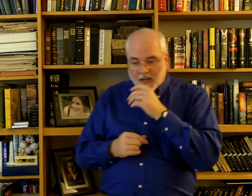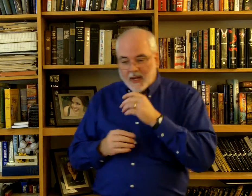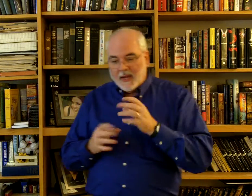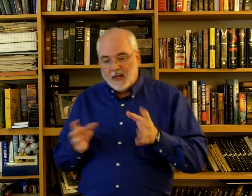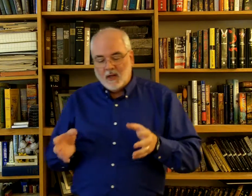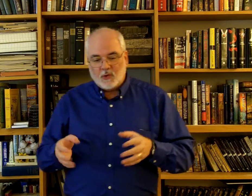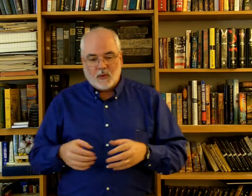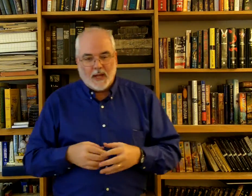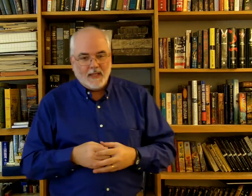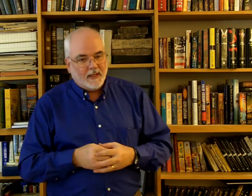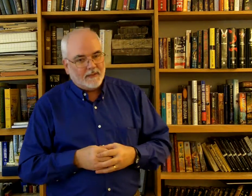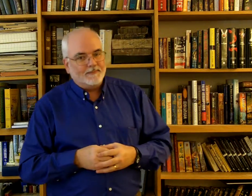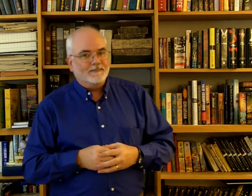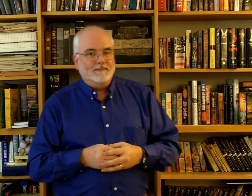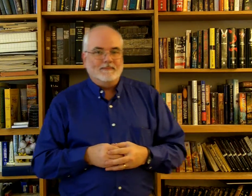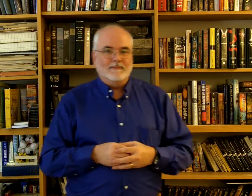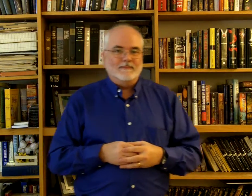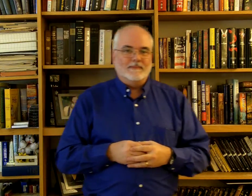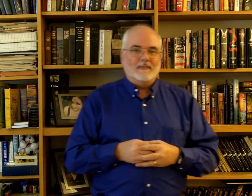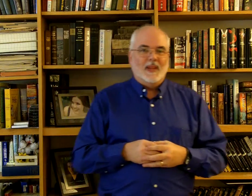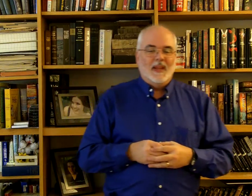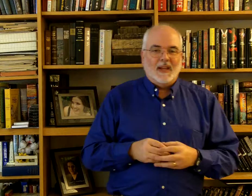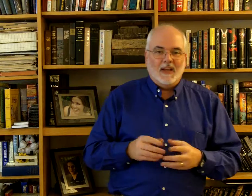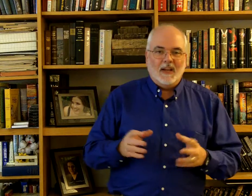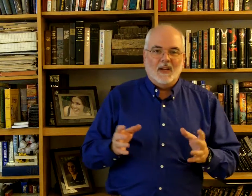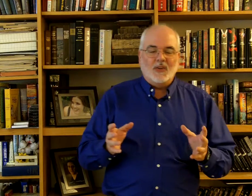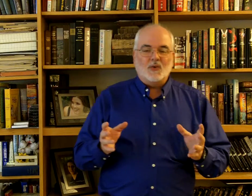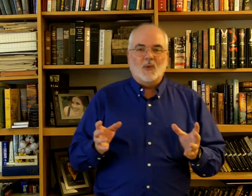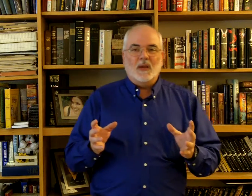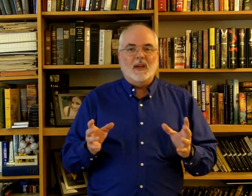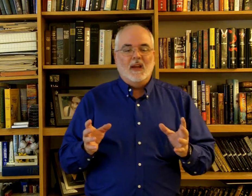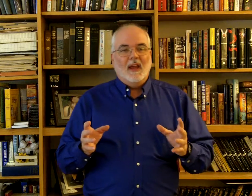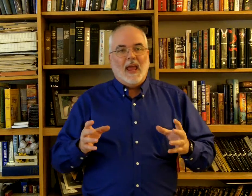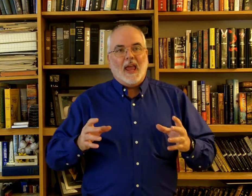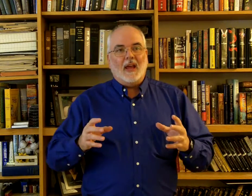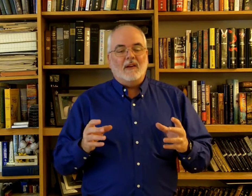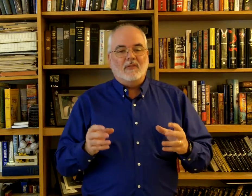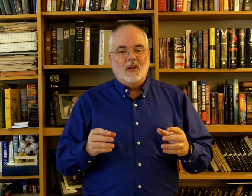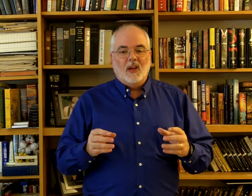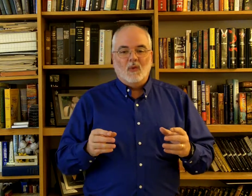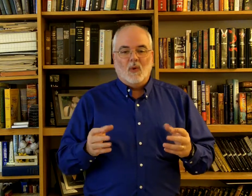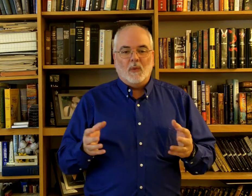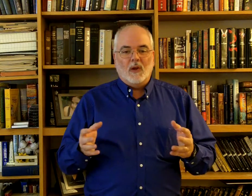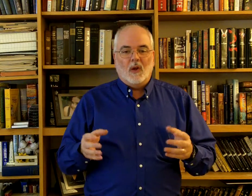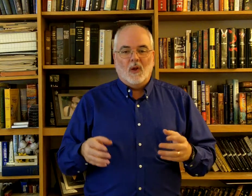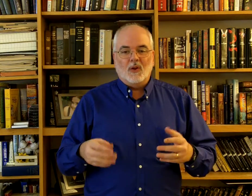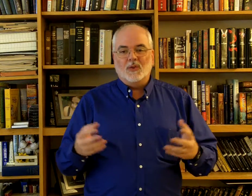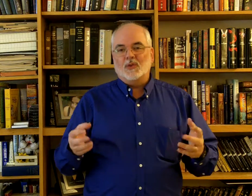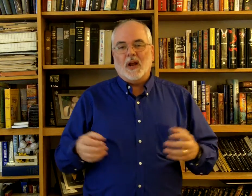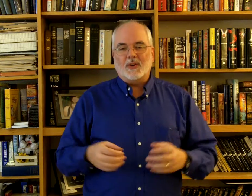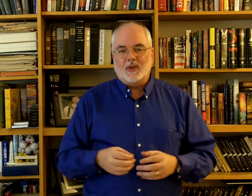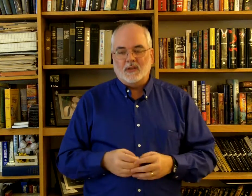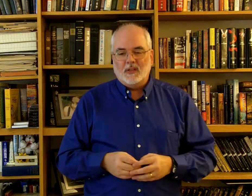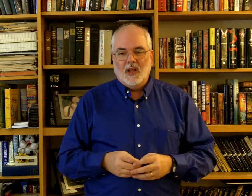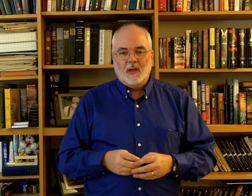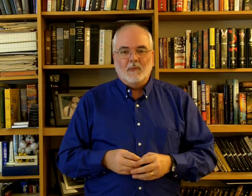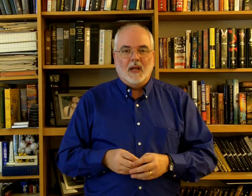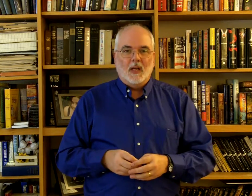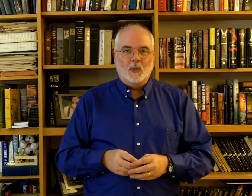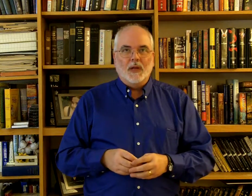In English, we're lazy. In English, we have what we call contractions, because we don't